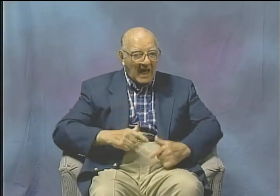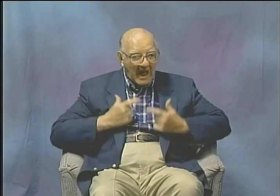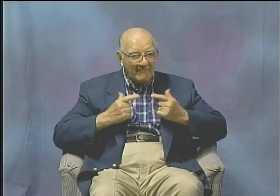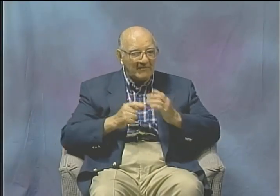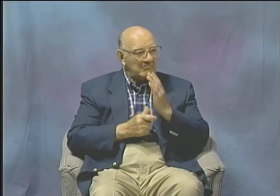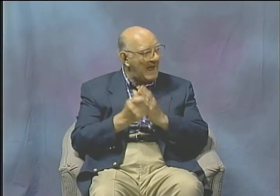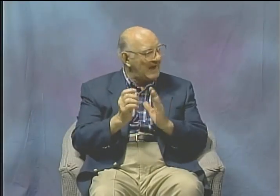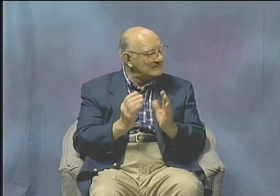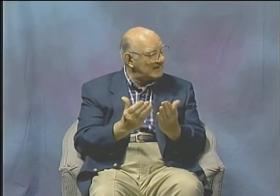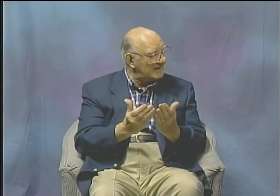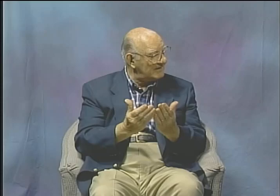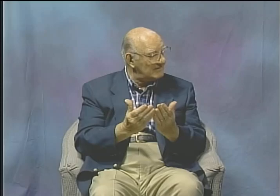Life magazine.